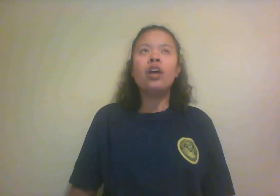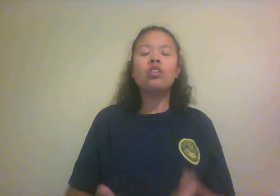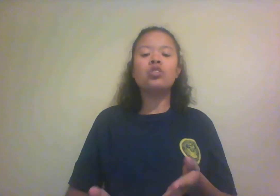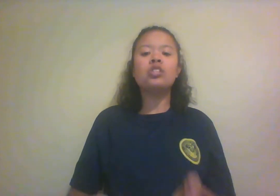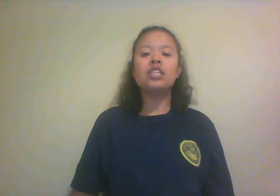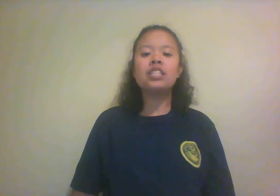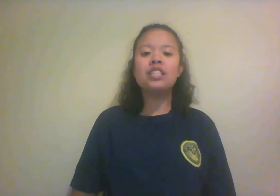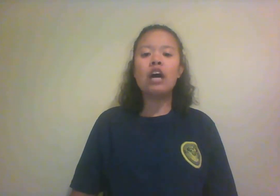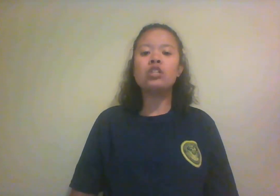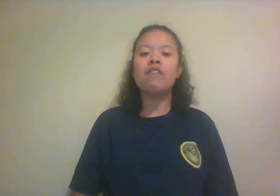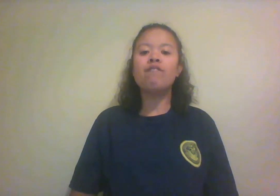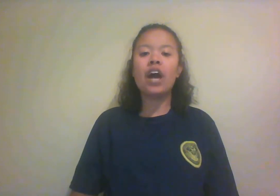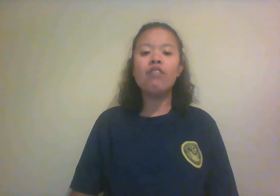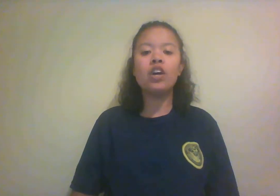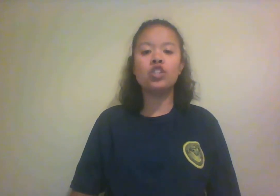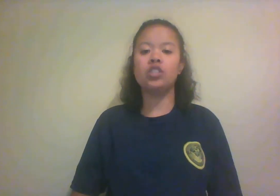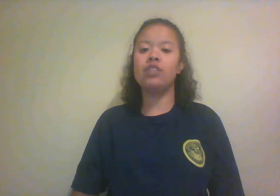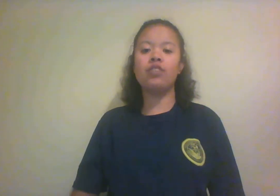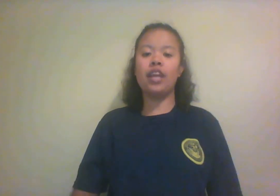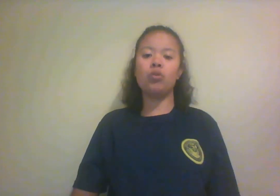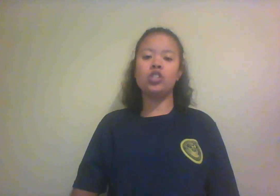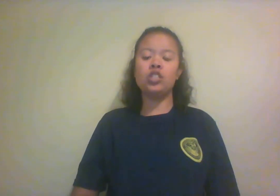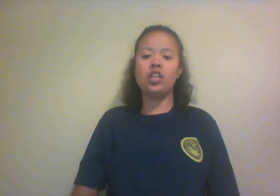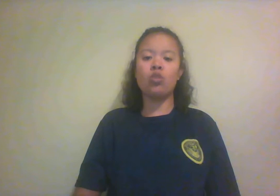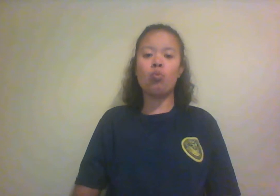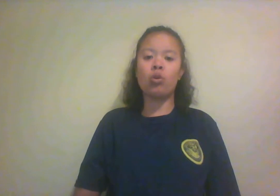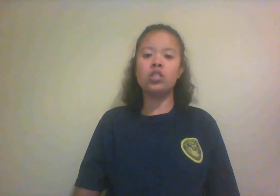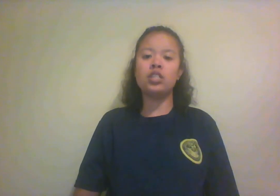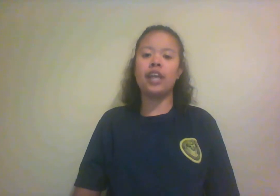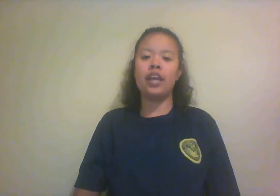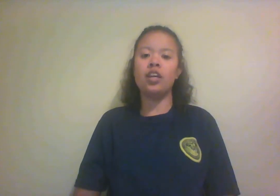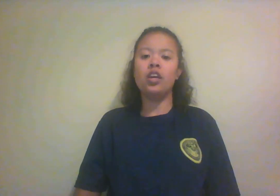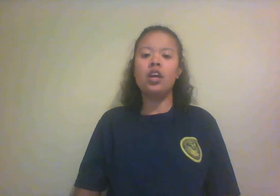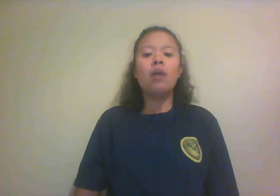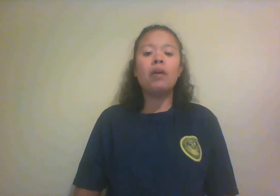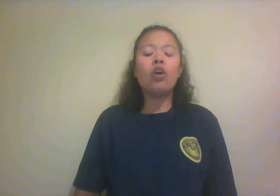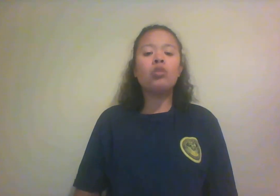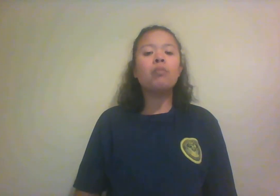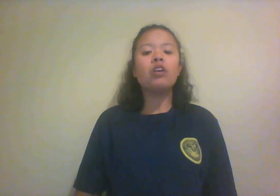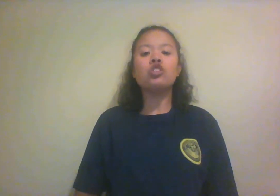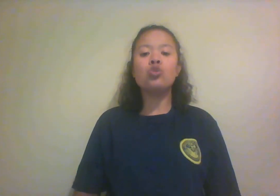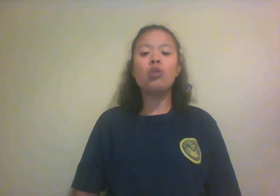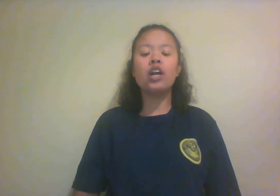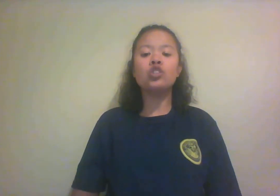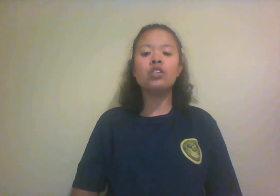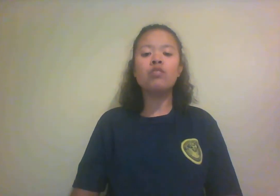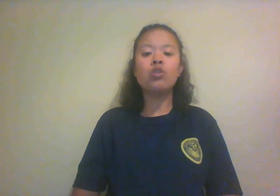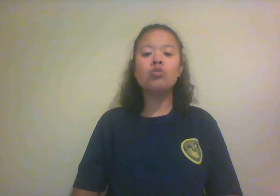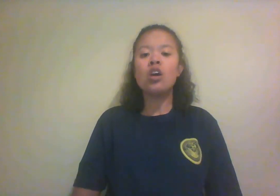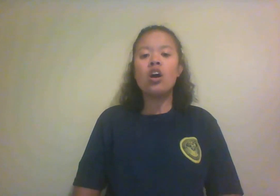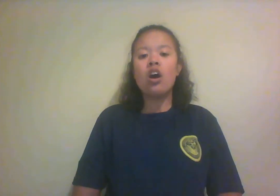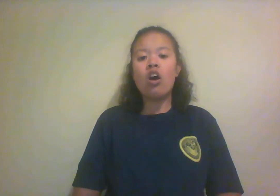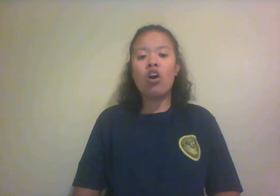there's 6,500 different languages in the world today, but only about 200 of those are